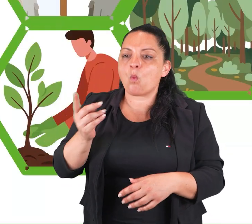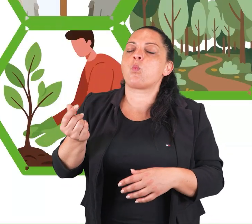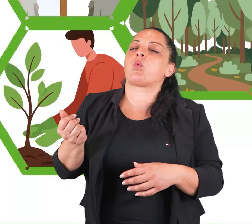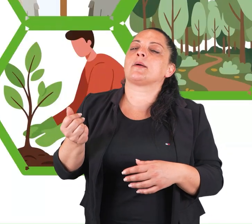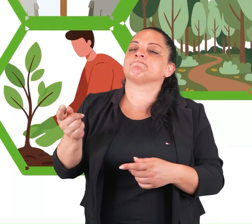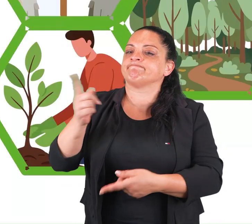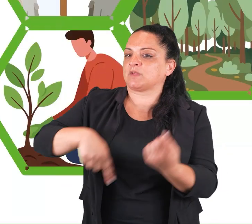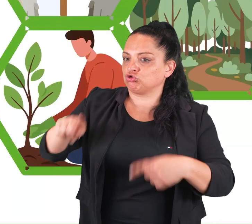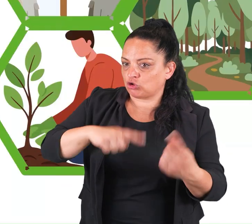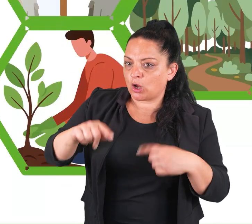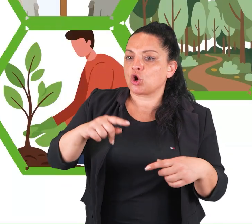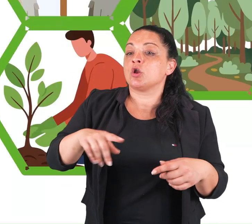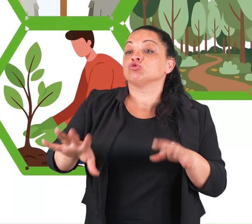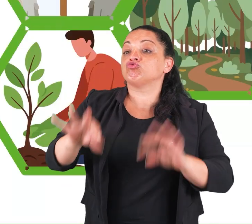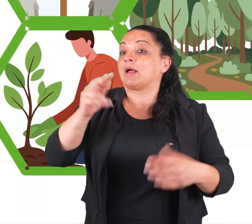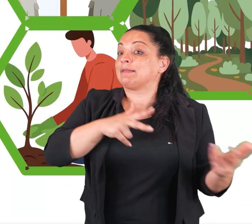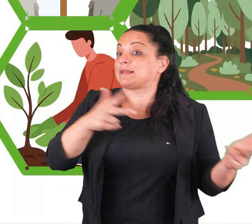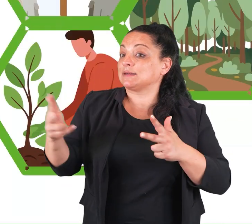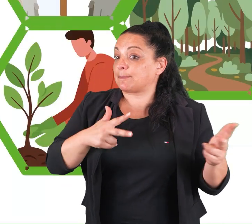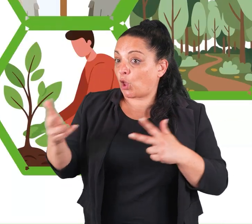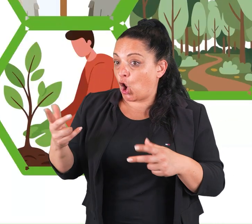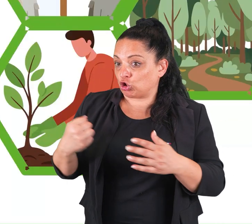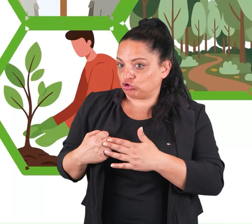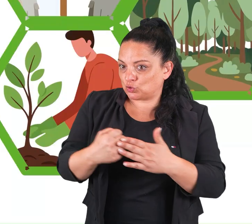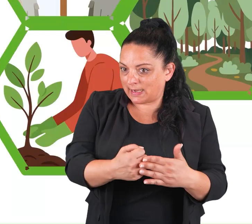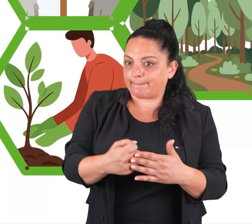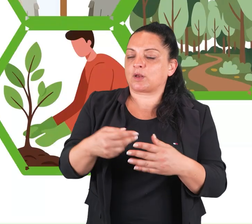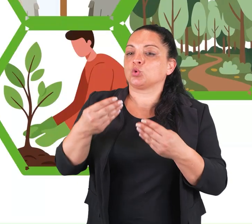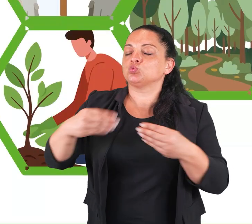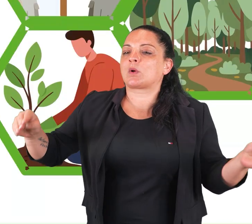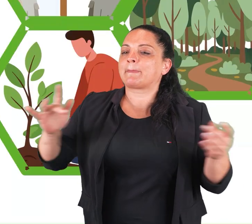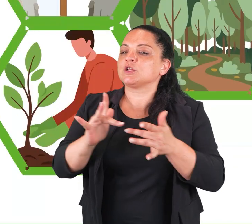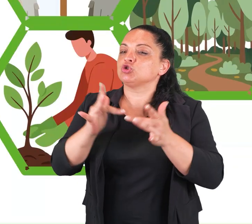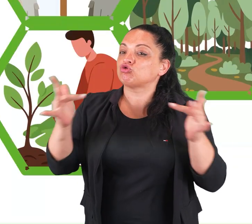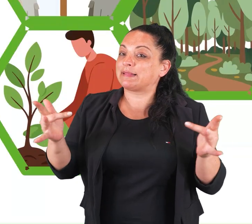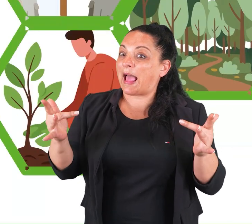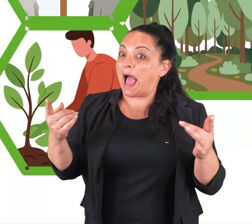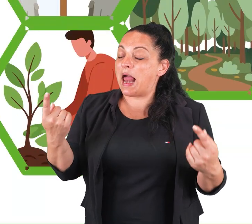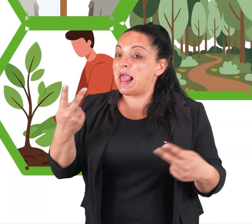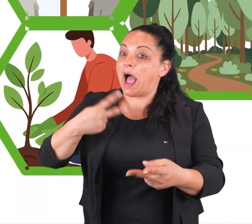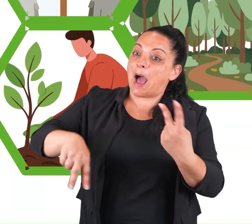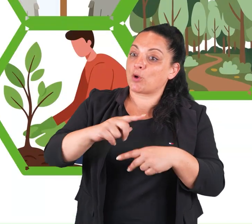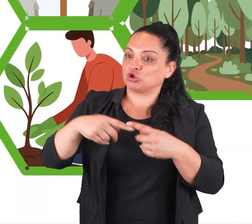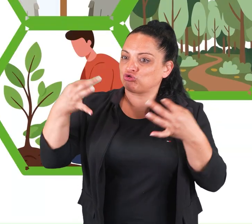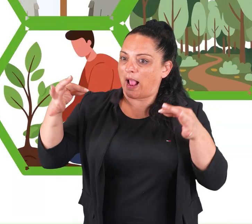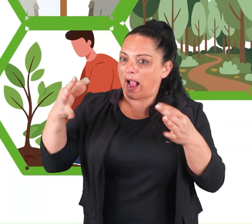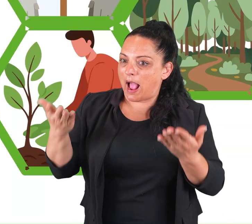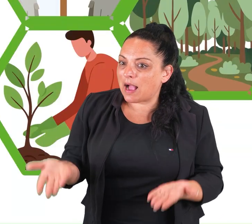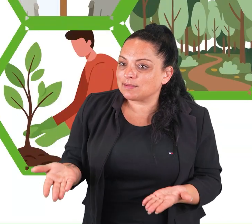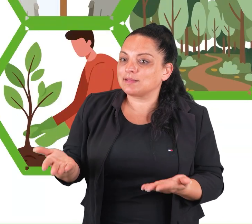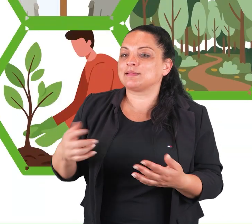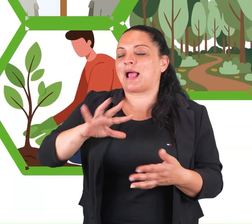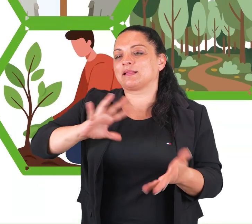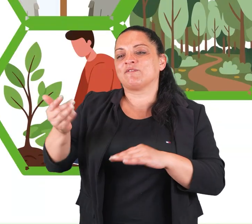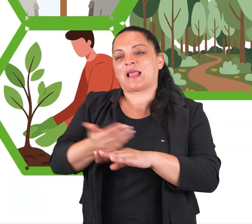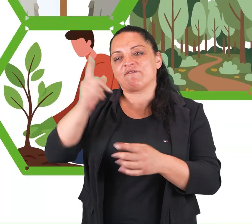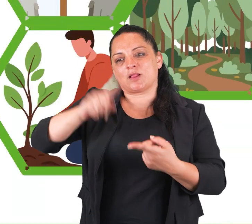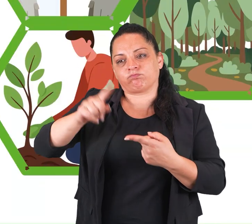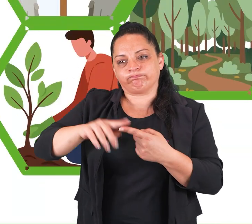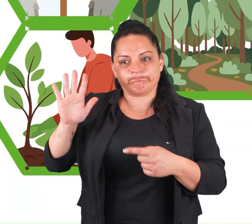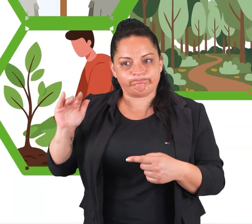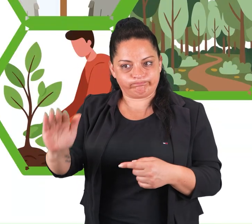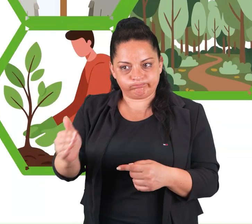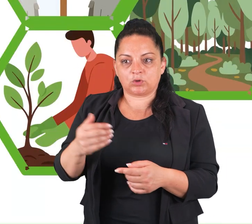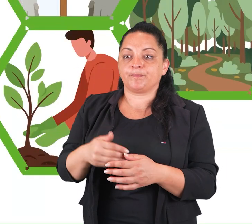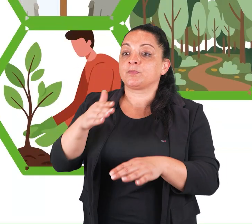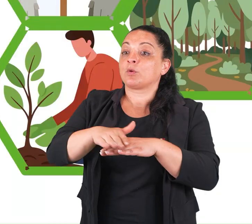recycling materials, choosing sustainable transport, using digital tools instead of paper, and reducing waste